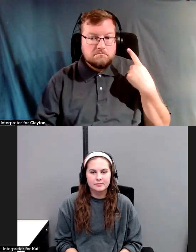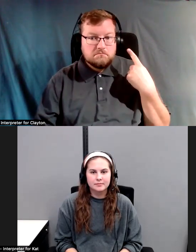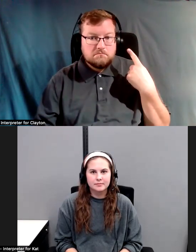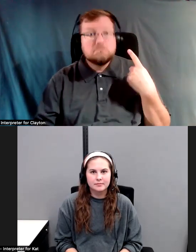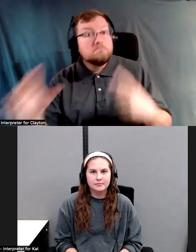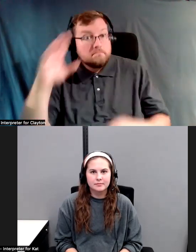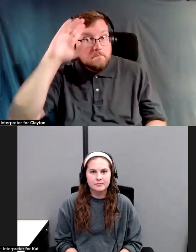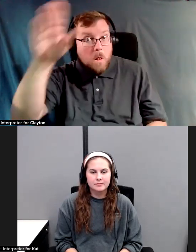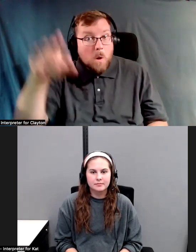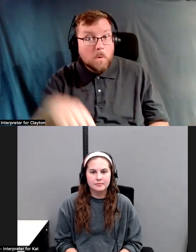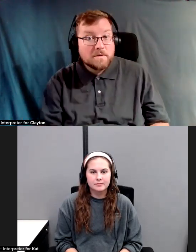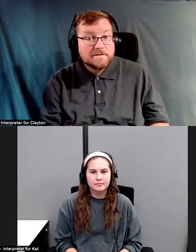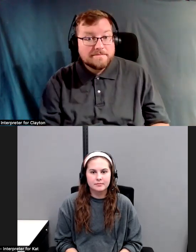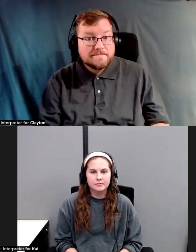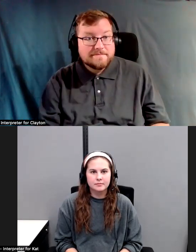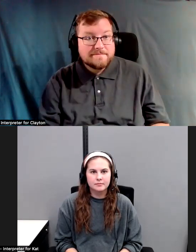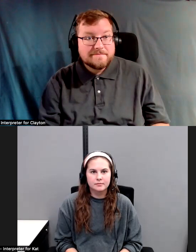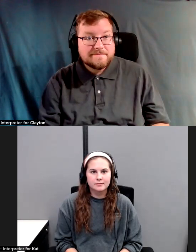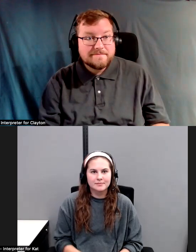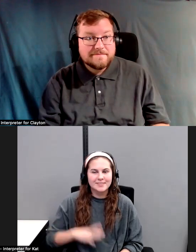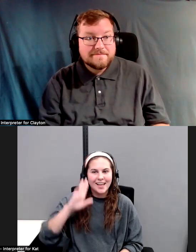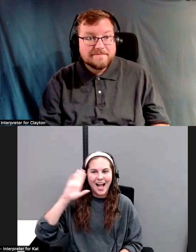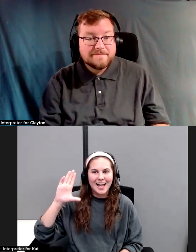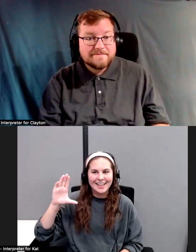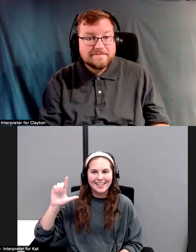Hello? Hi, Clayton.